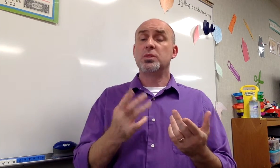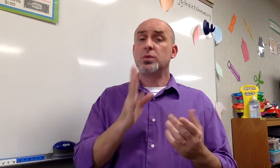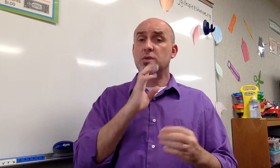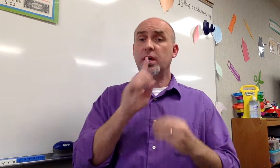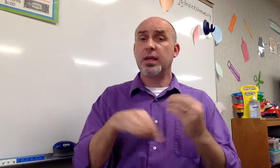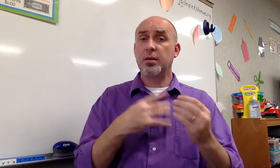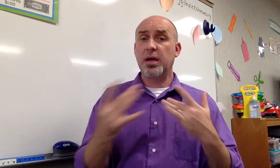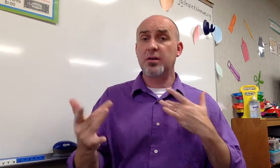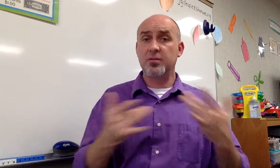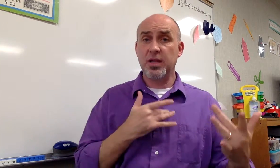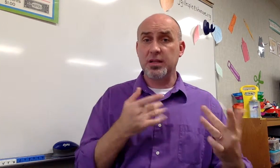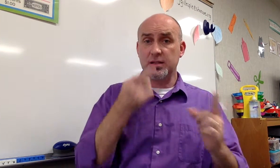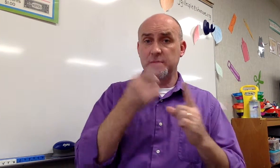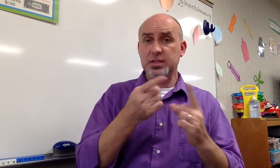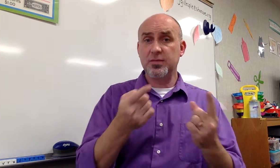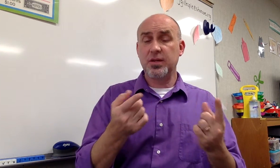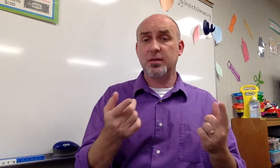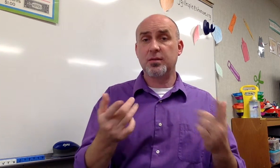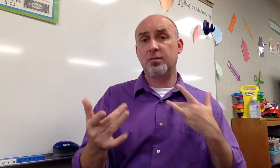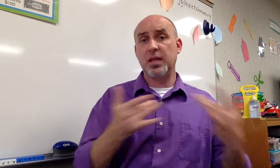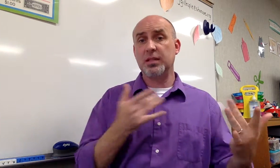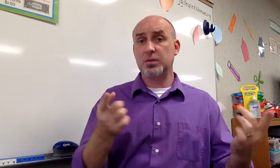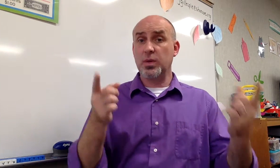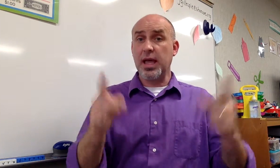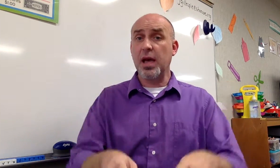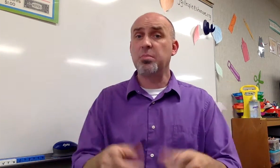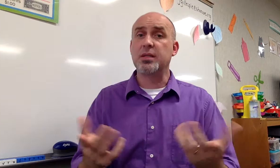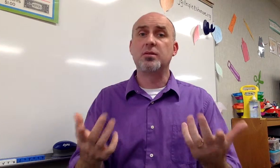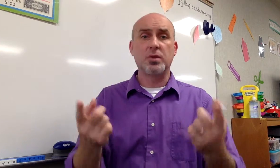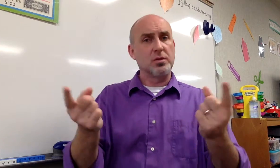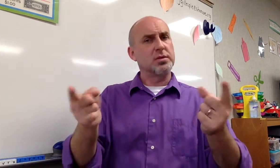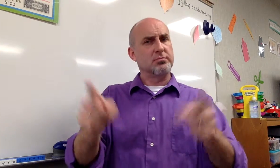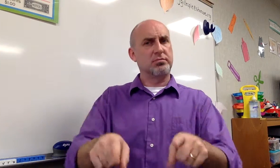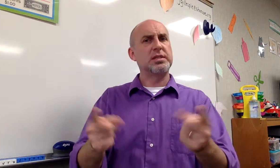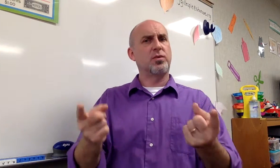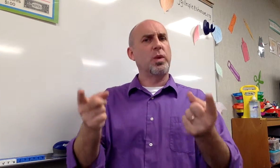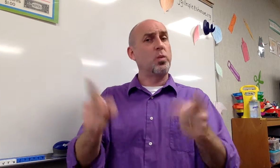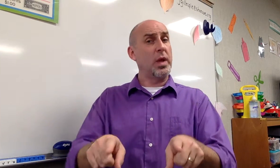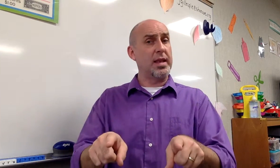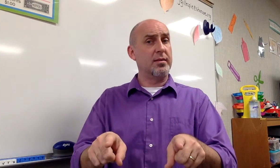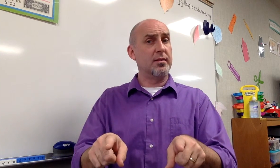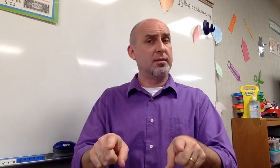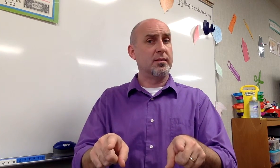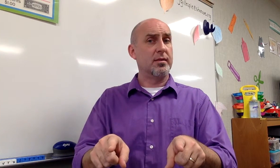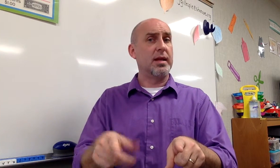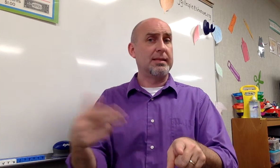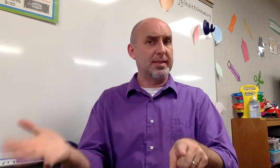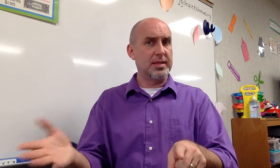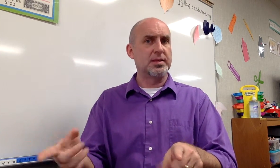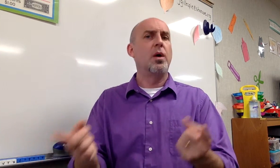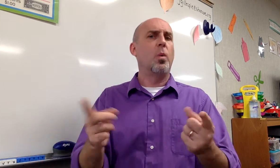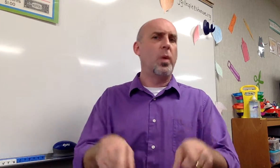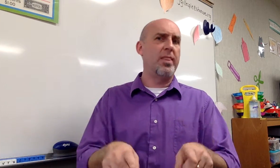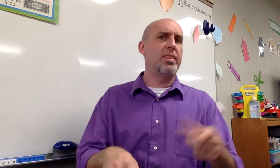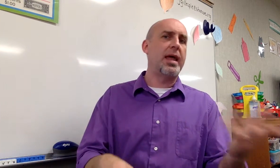you're talking about an event, a specific event that's going to happen. You can use this for when I did this, when that